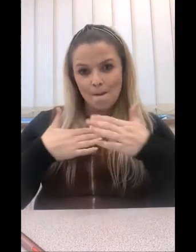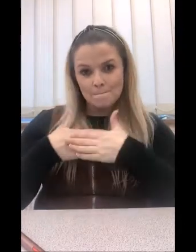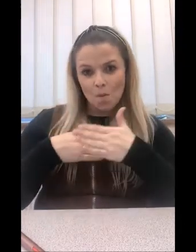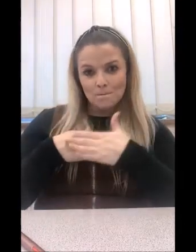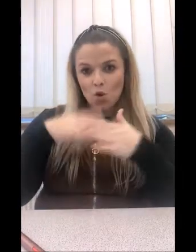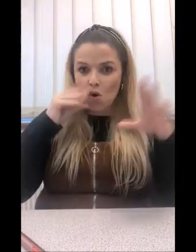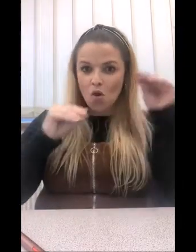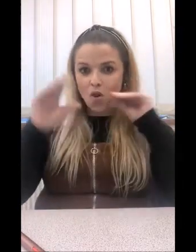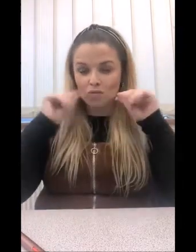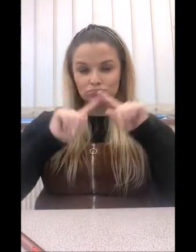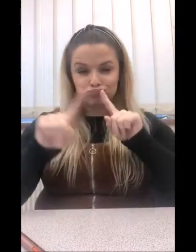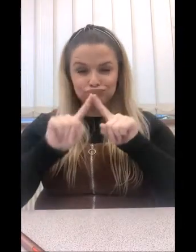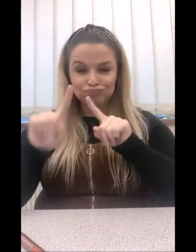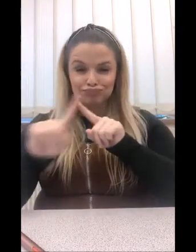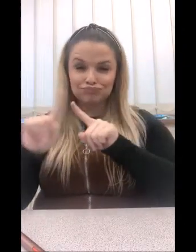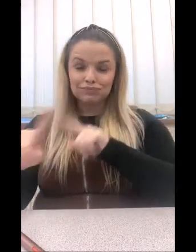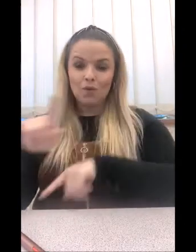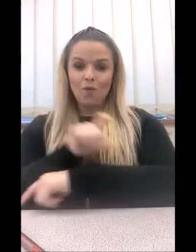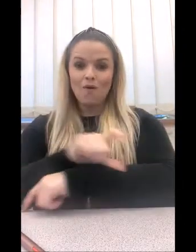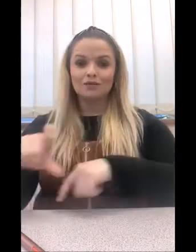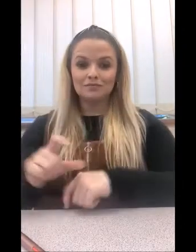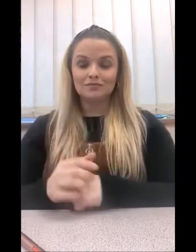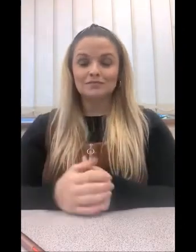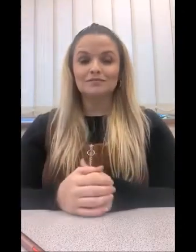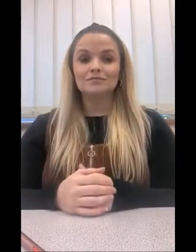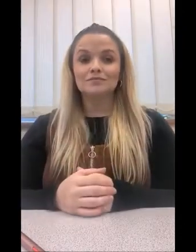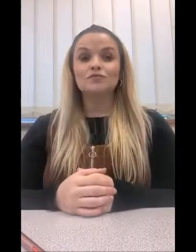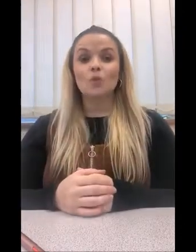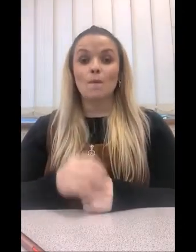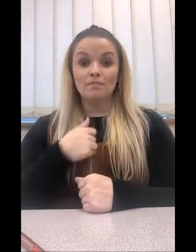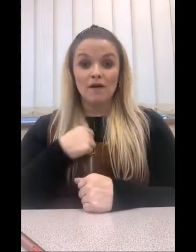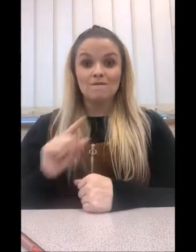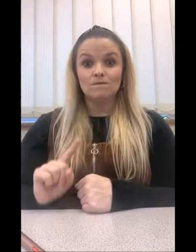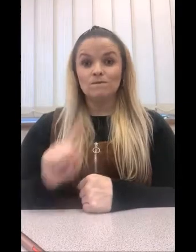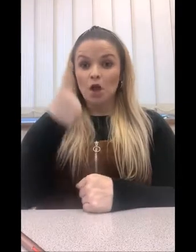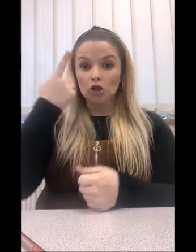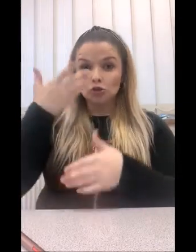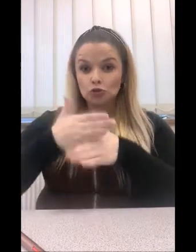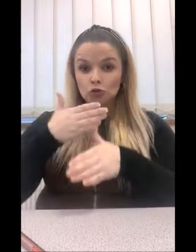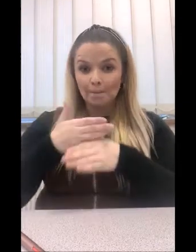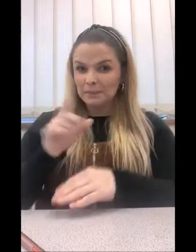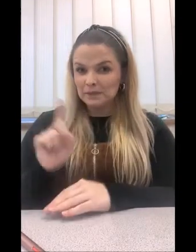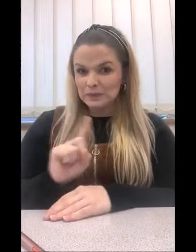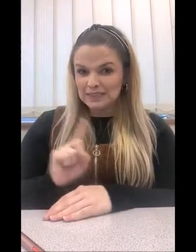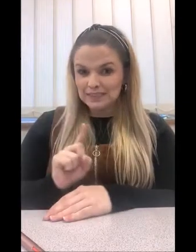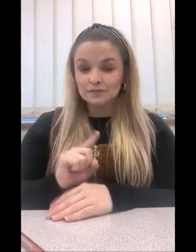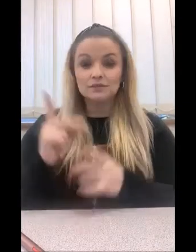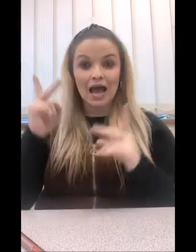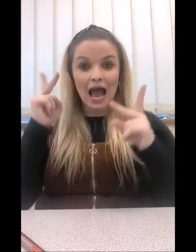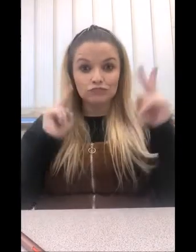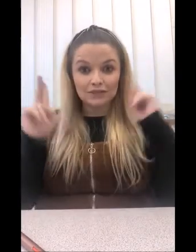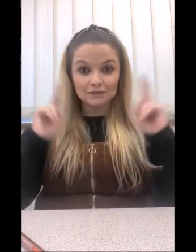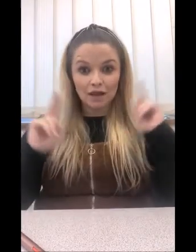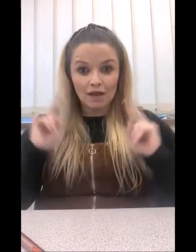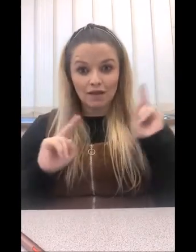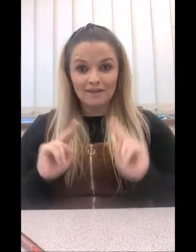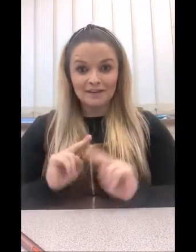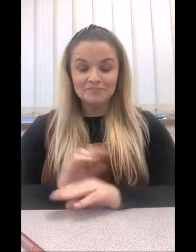I was really interested and I wanted to learn more, and I did all different courses. My first job was a